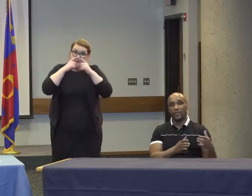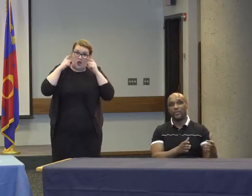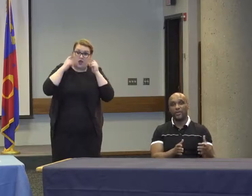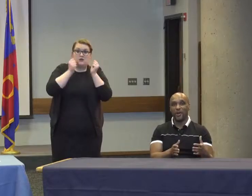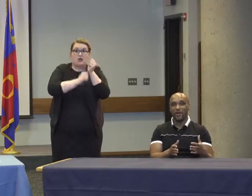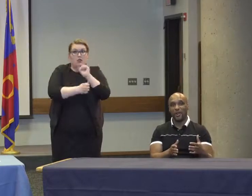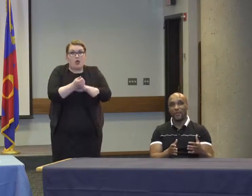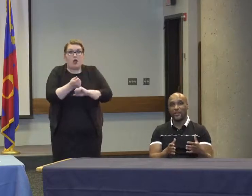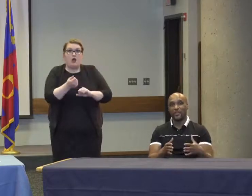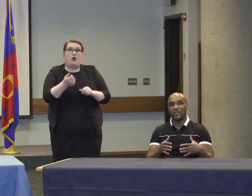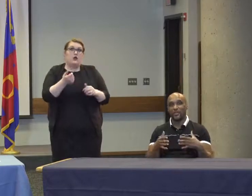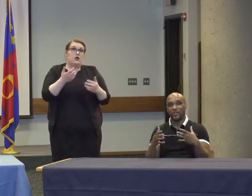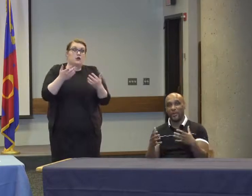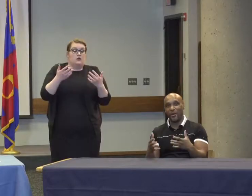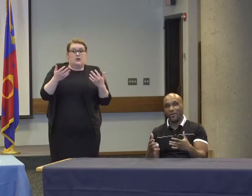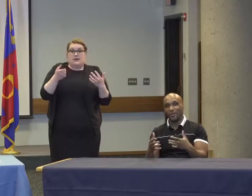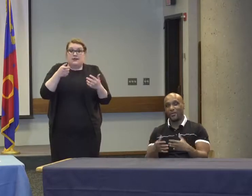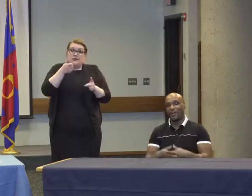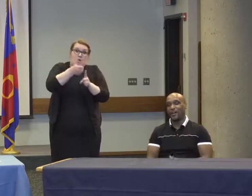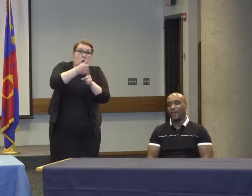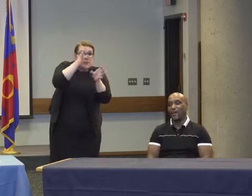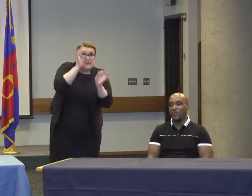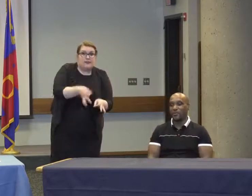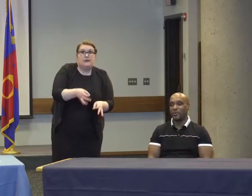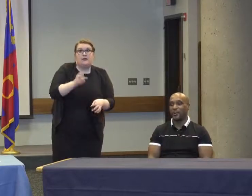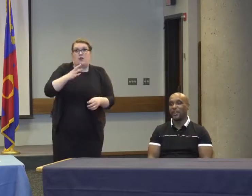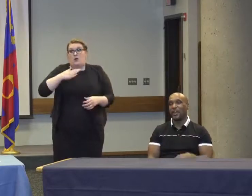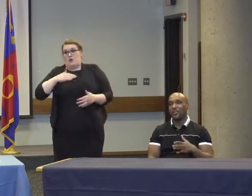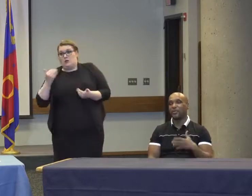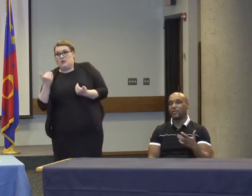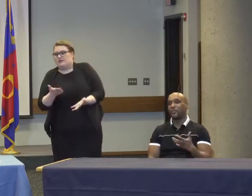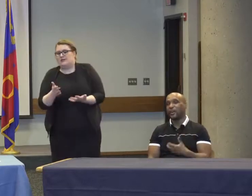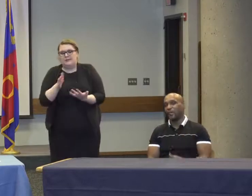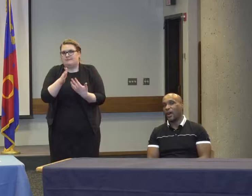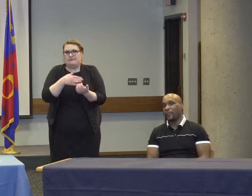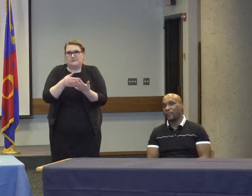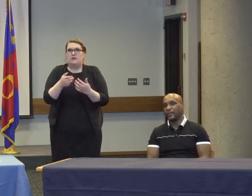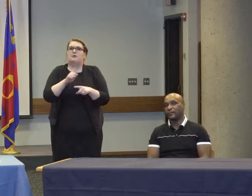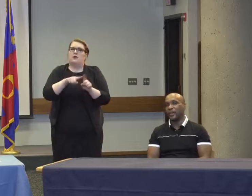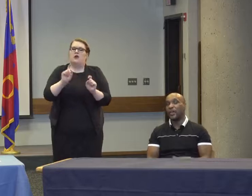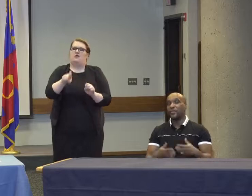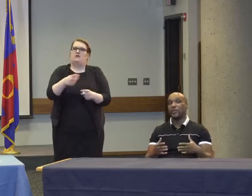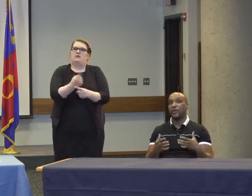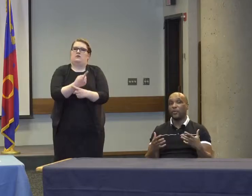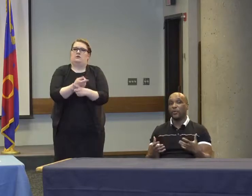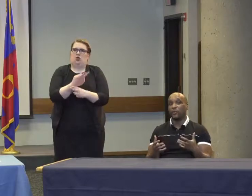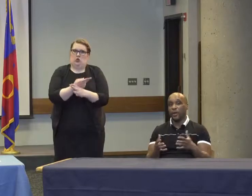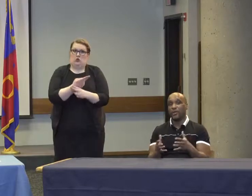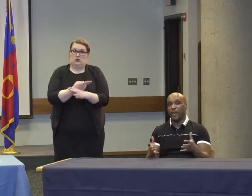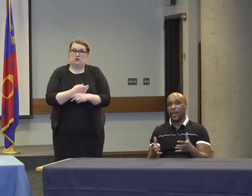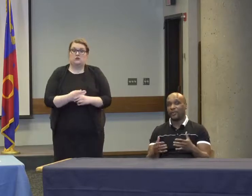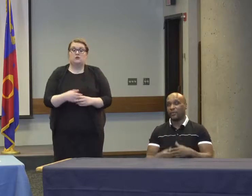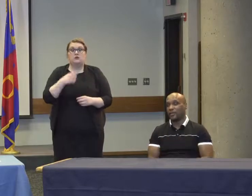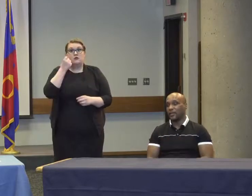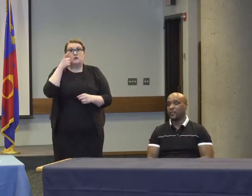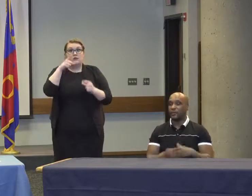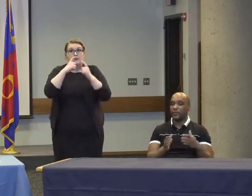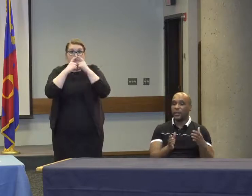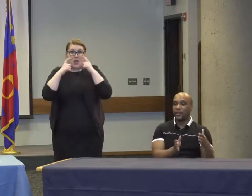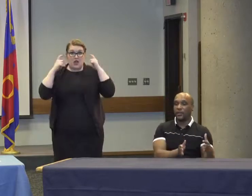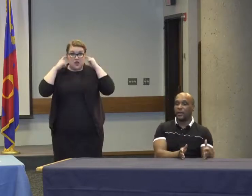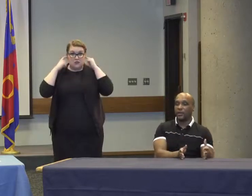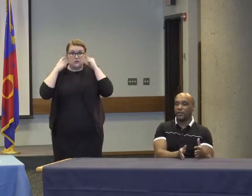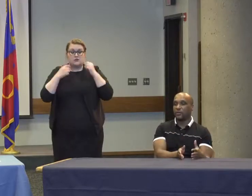whether it's a strong recommendation or their own choice, is that they're doing it properly. So that when you're wearing masks, for